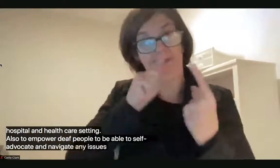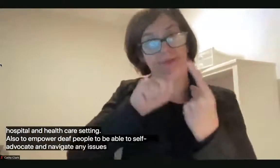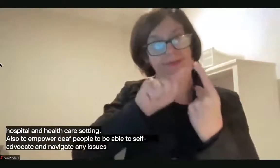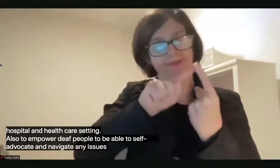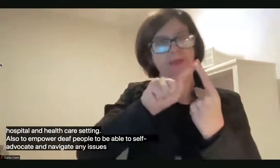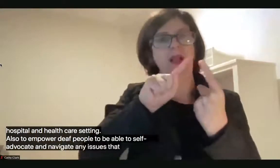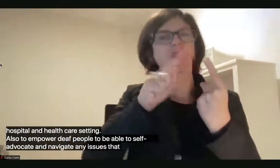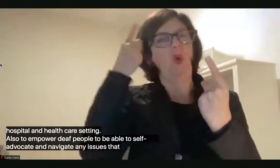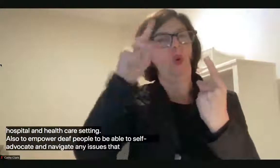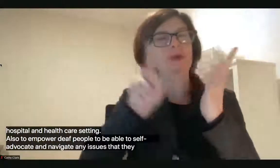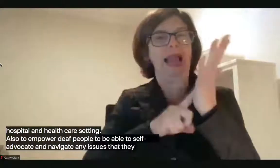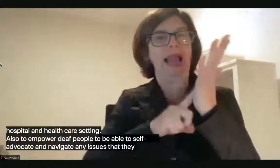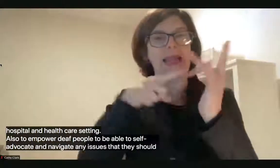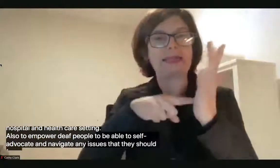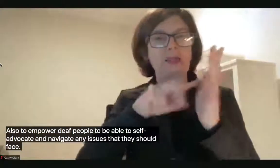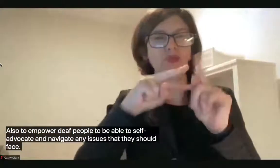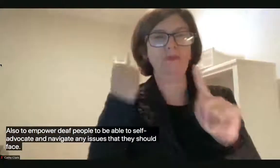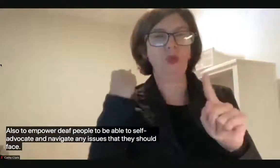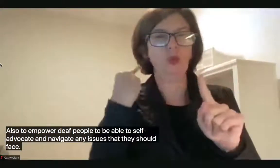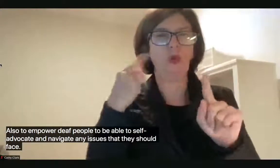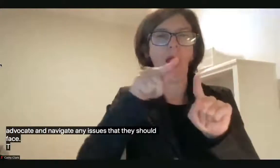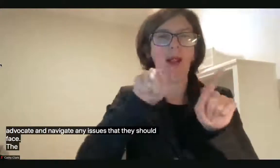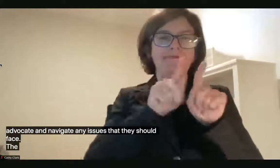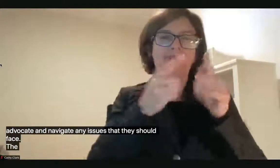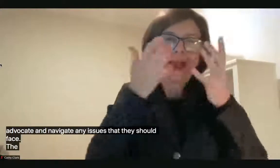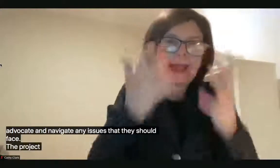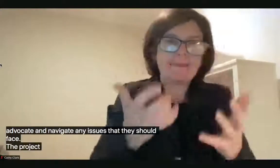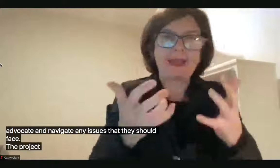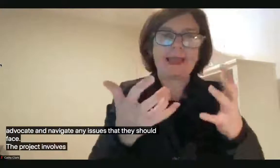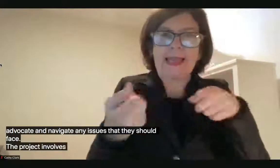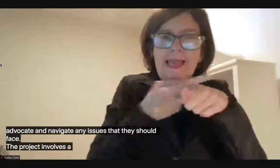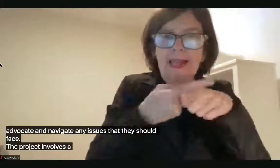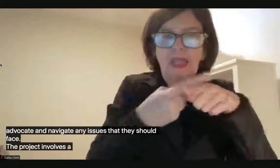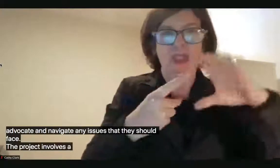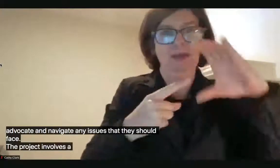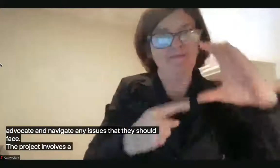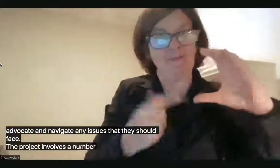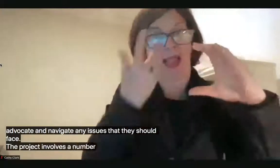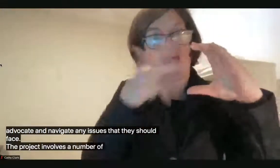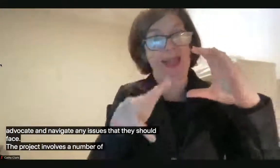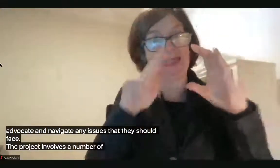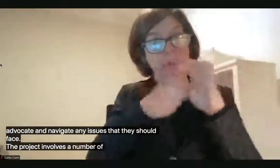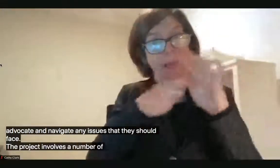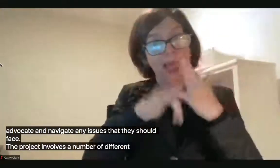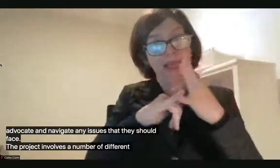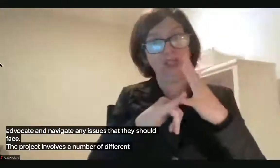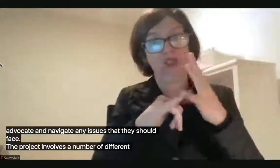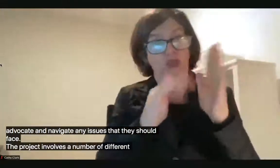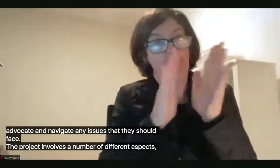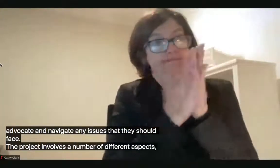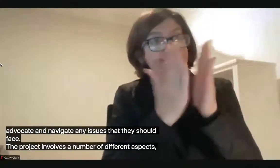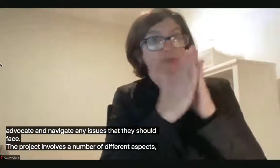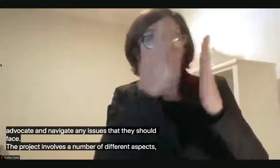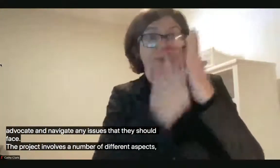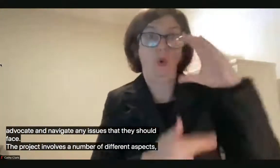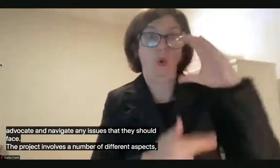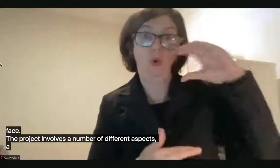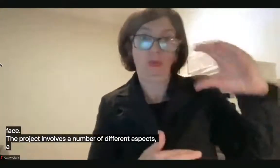The project involves a number of different aspects. A literary review, which is a matter of looking at various